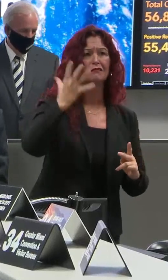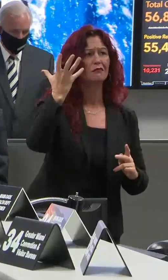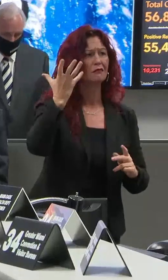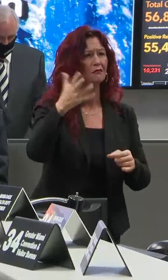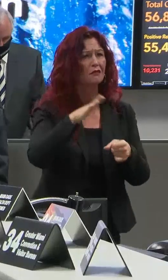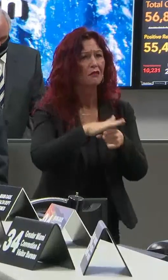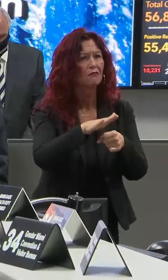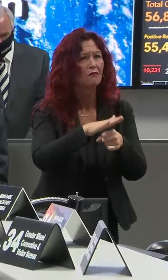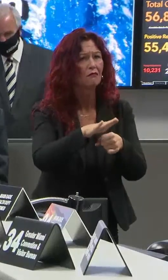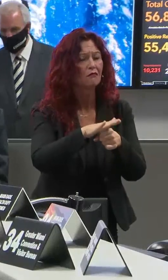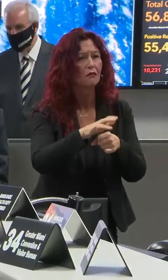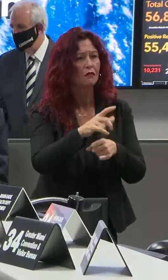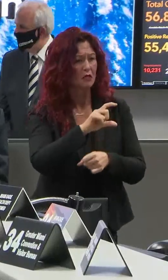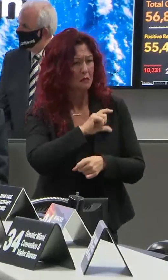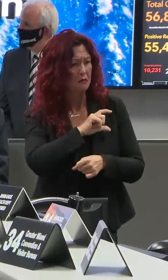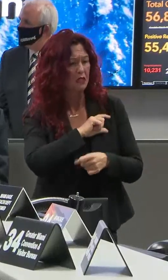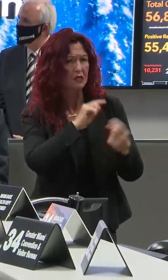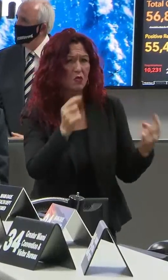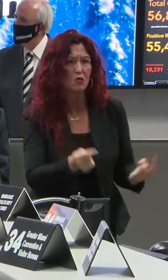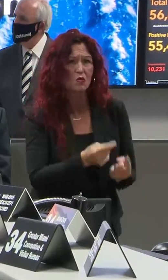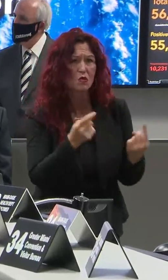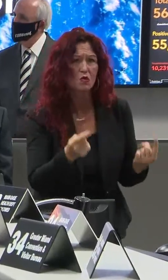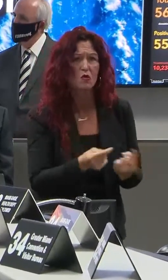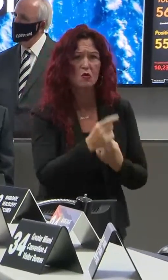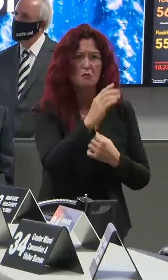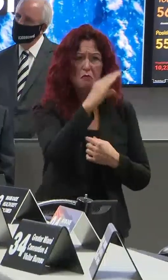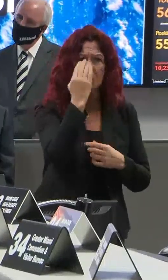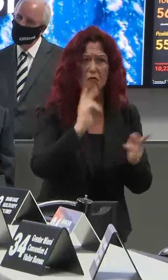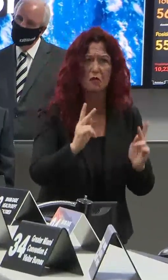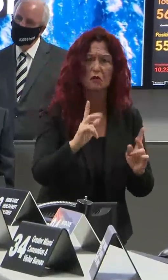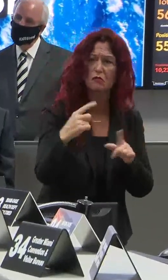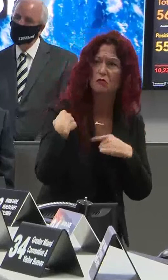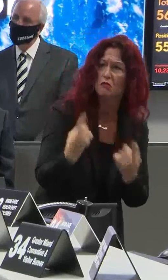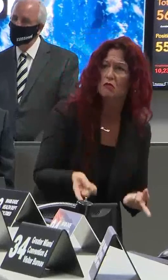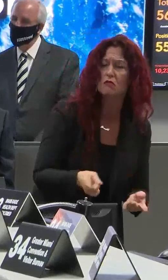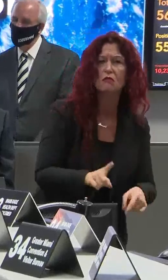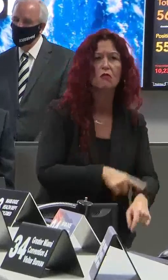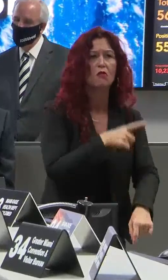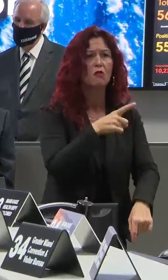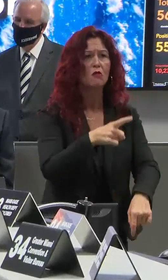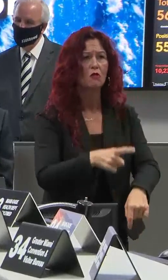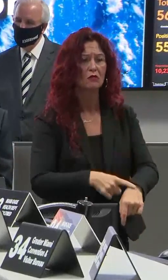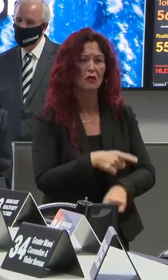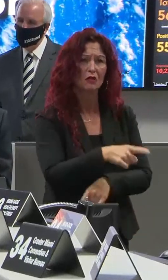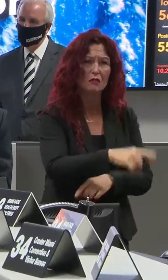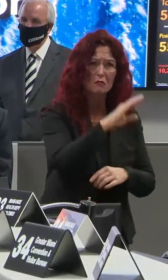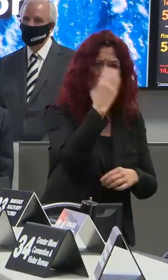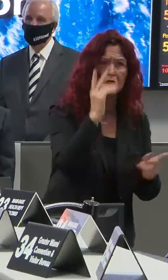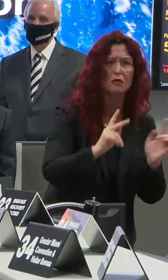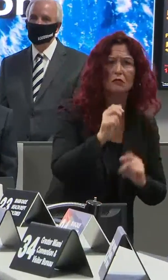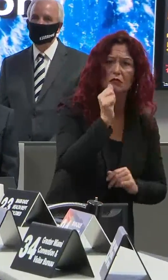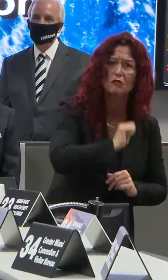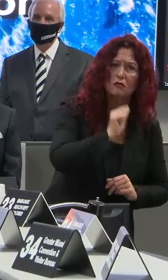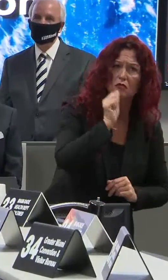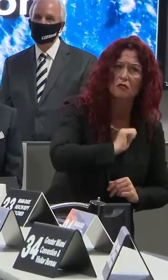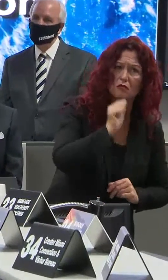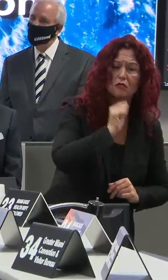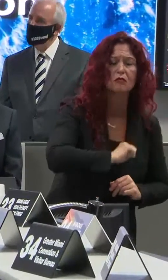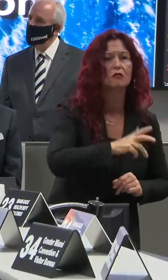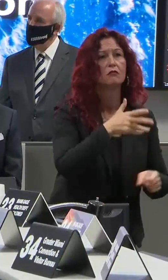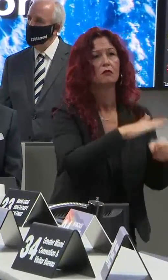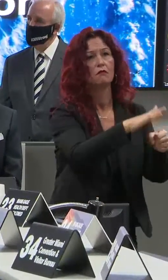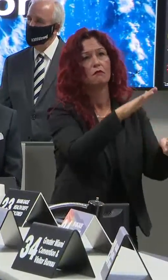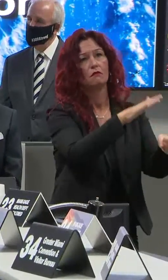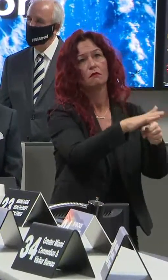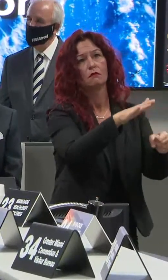enough. We saw love, compassion, care, and solidarity in a movement bigger than any single person or power.